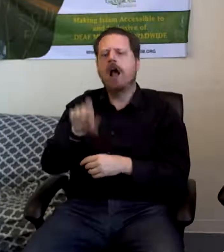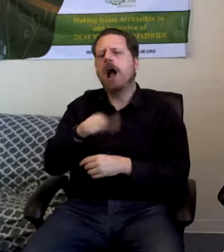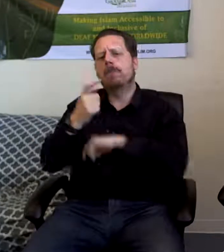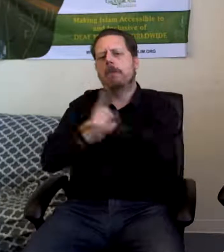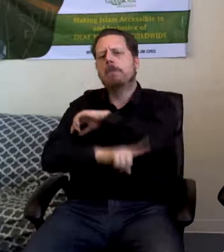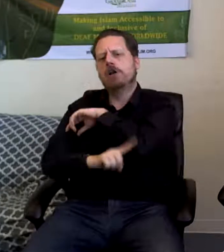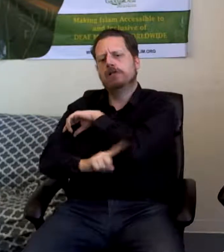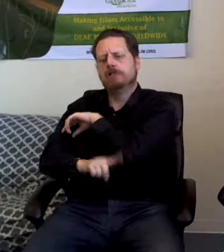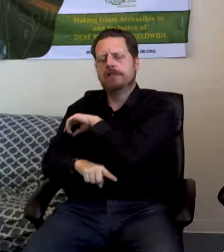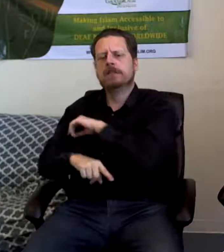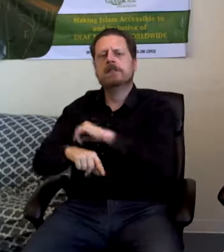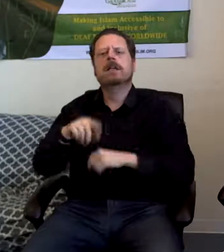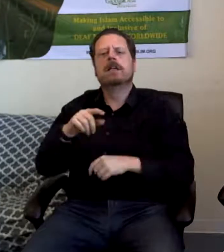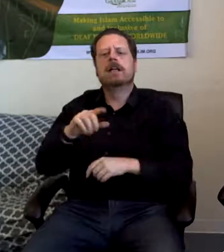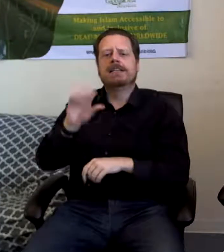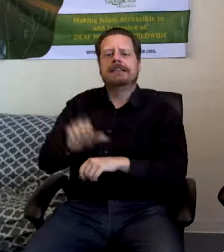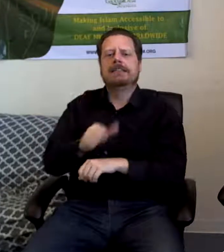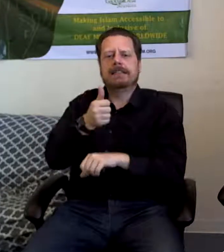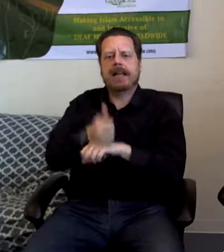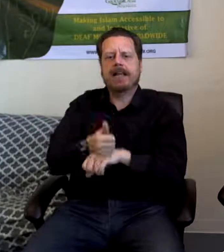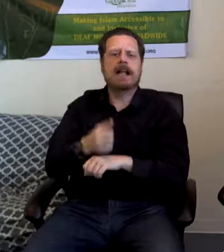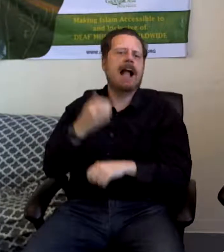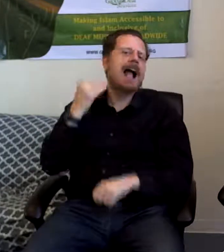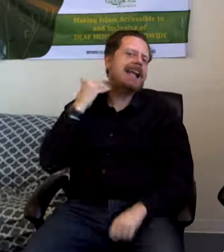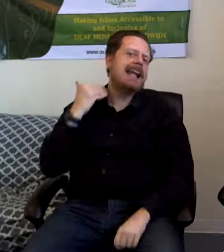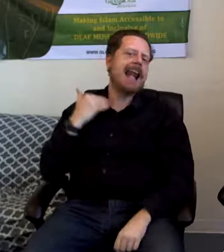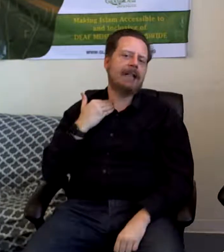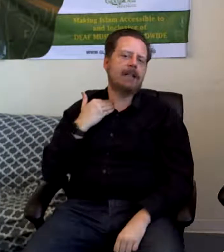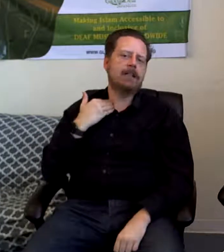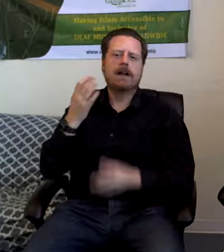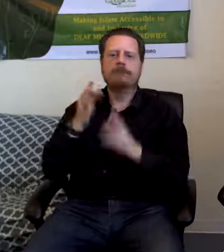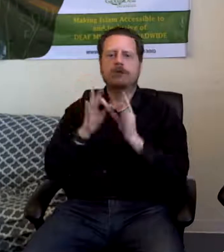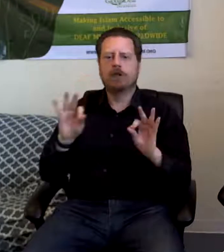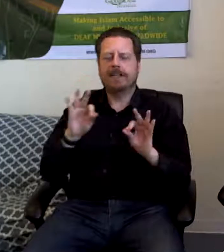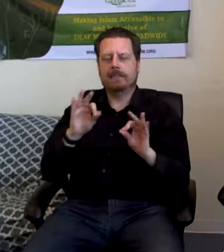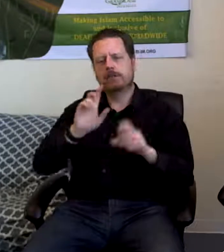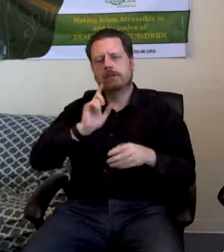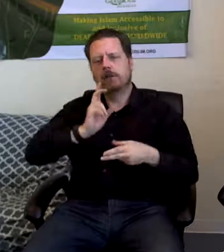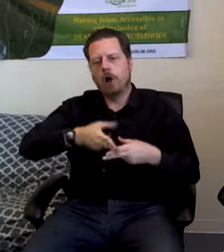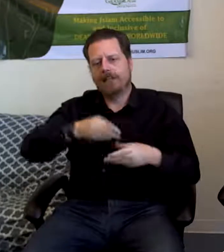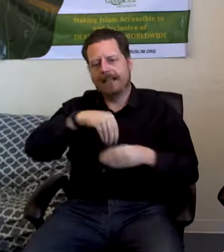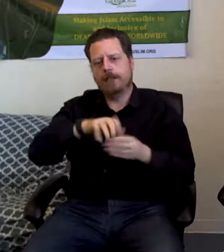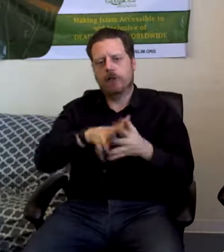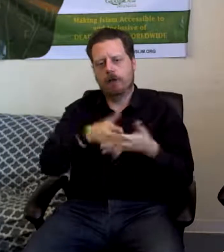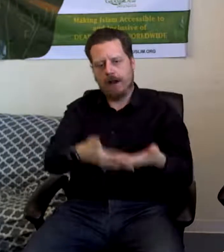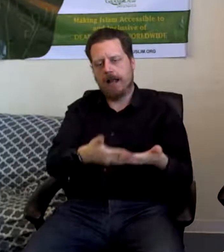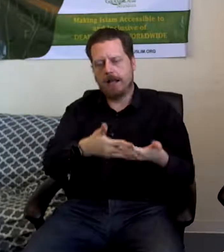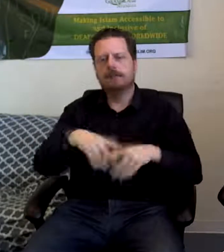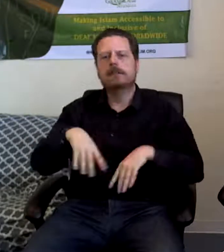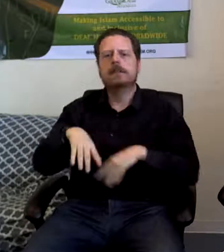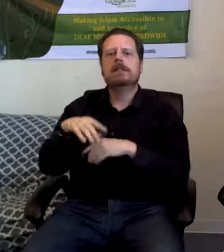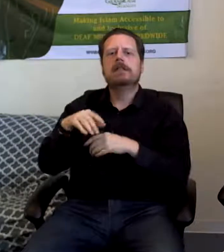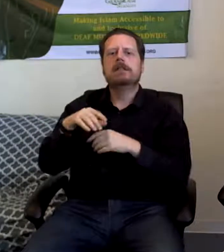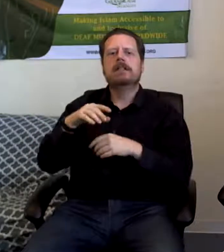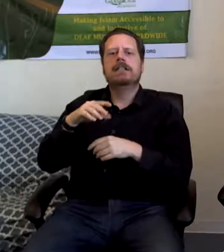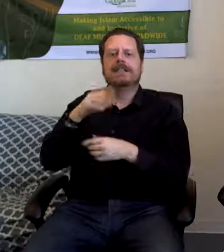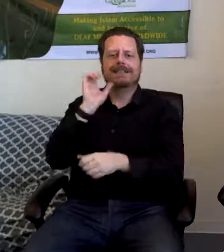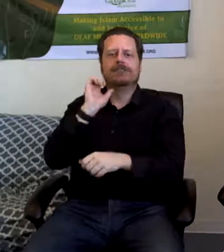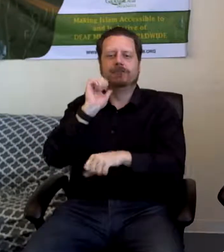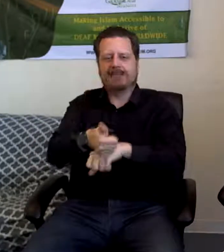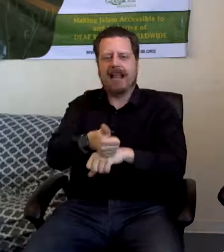then setting a neck free, as it is called in the Quran, freeing or setting a slave